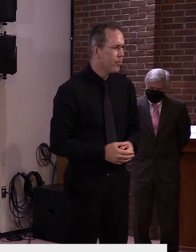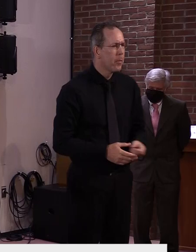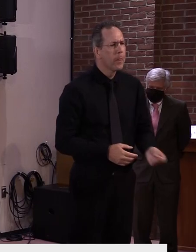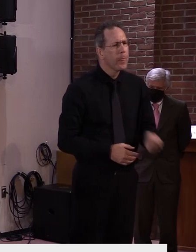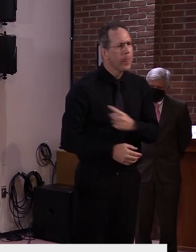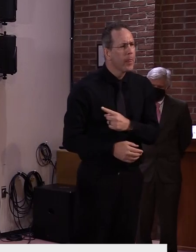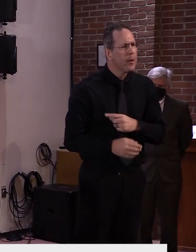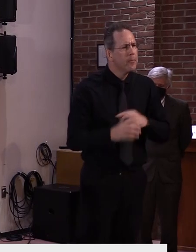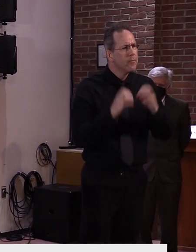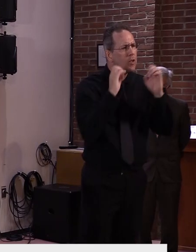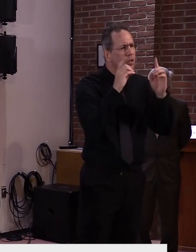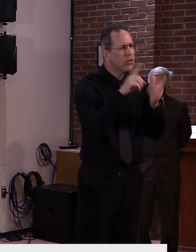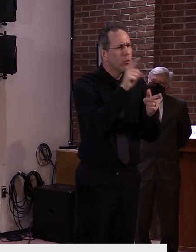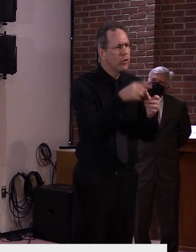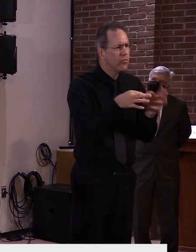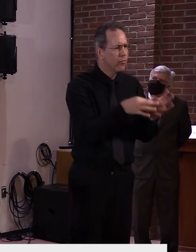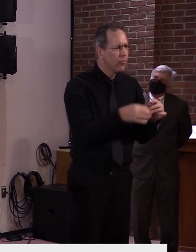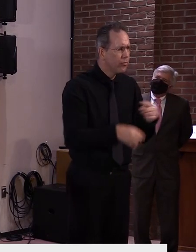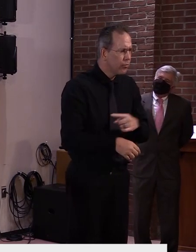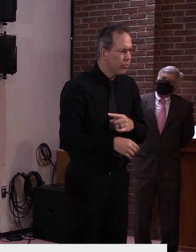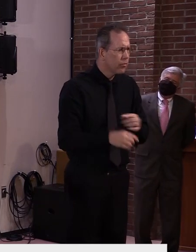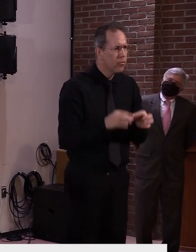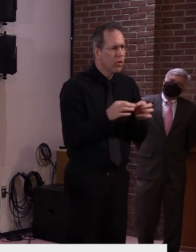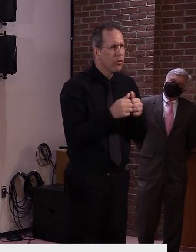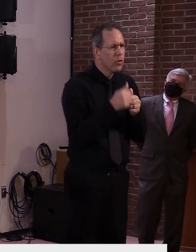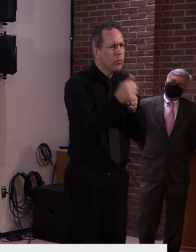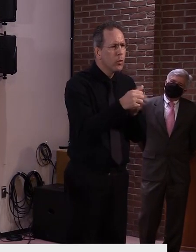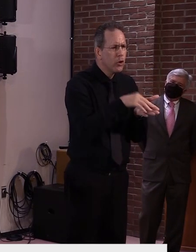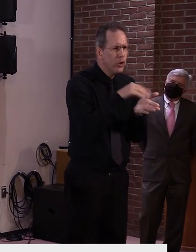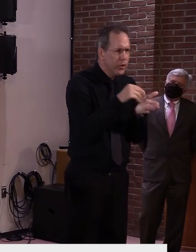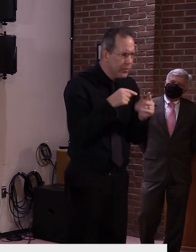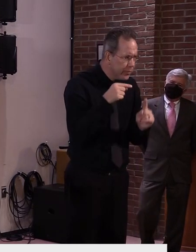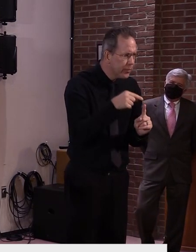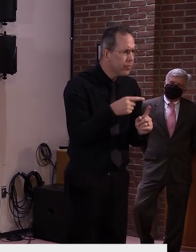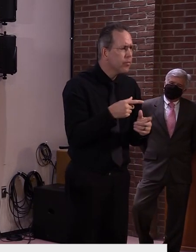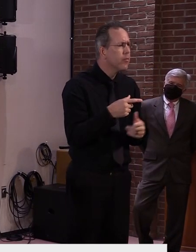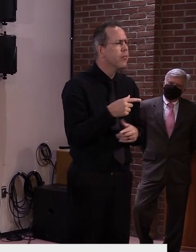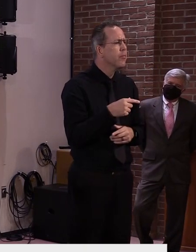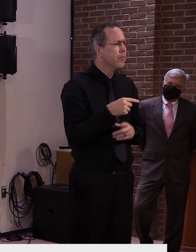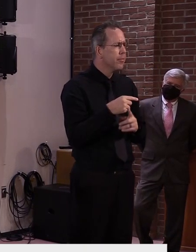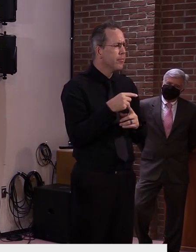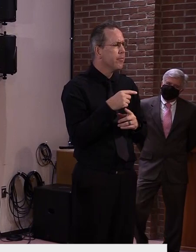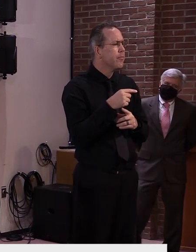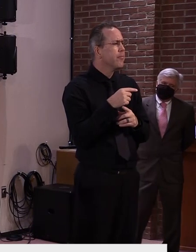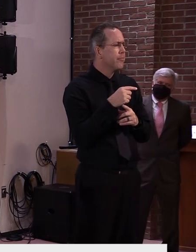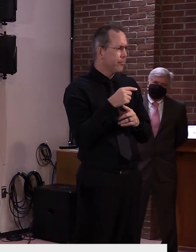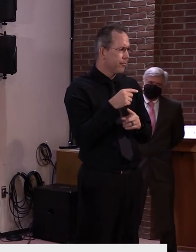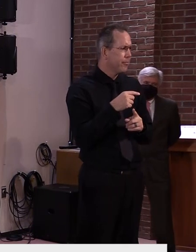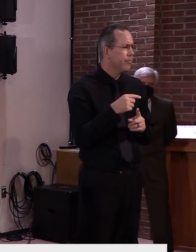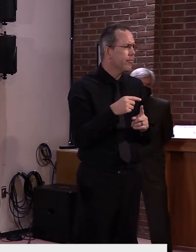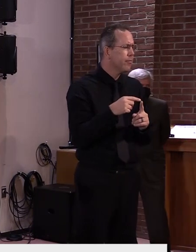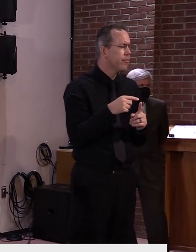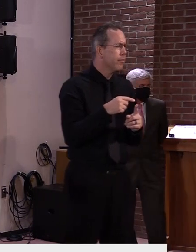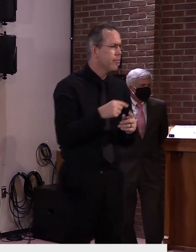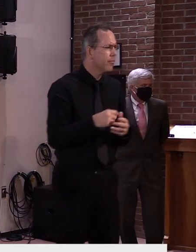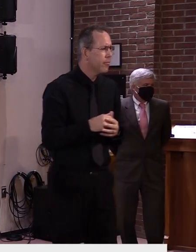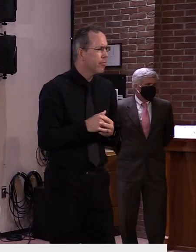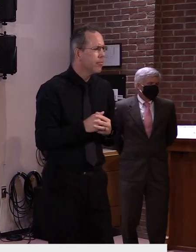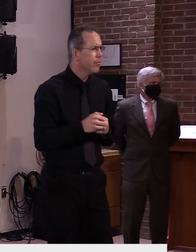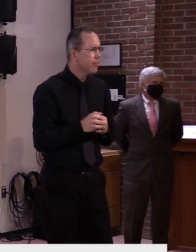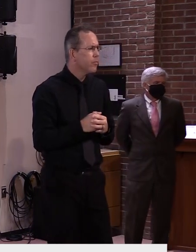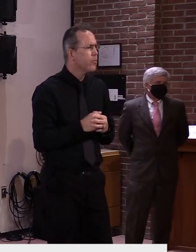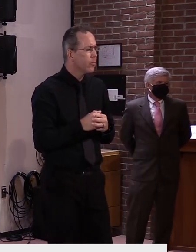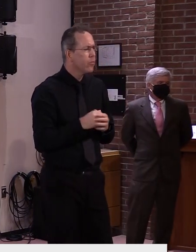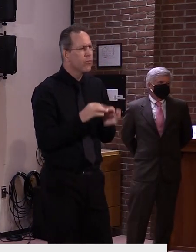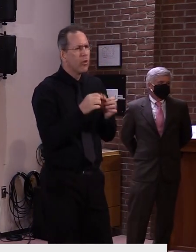remote portion of the learning, broadband connection is still a huge issue and school starts in several weeks. So how is the state gonna make